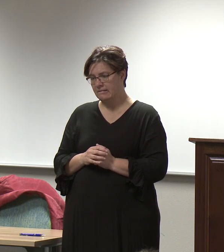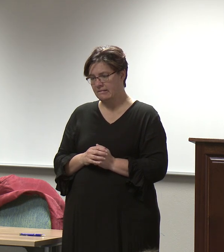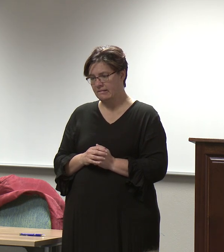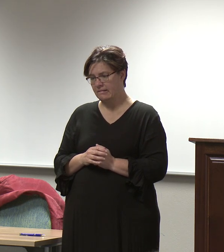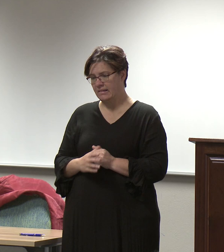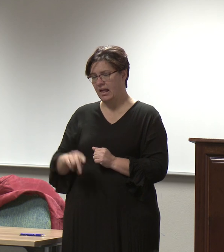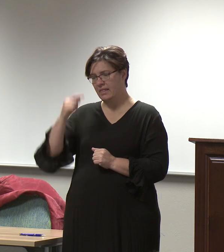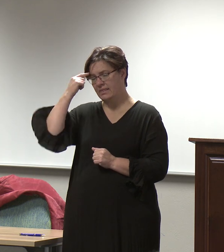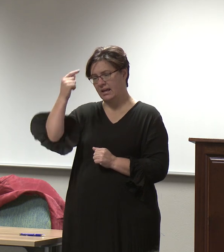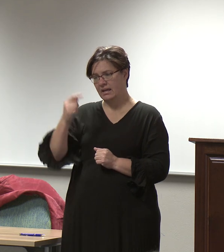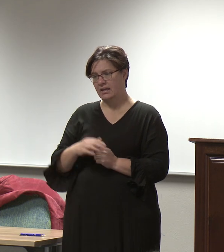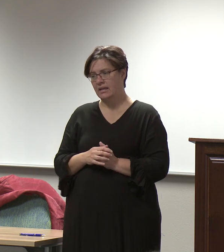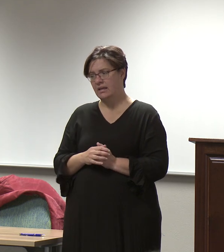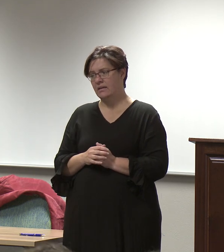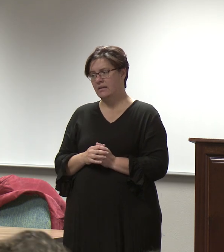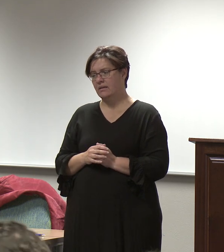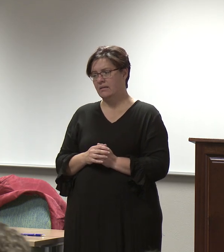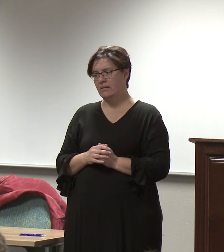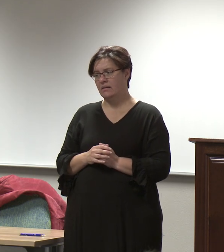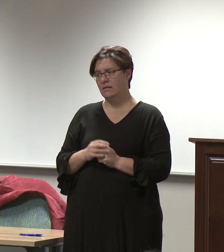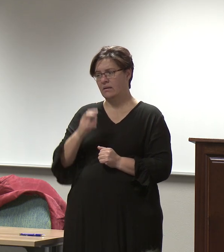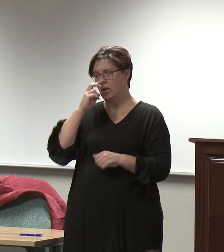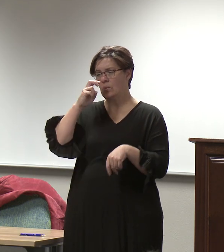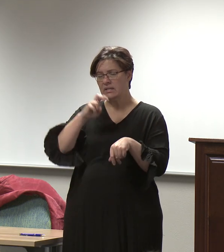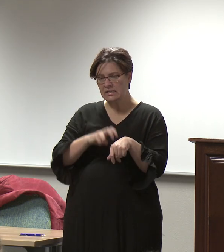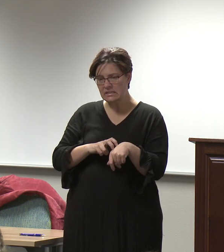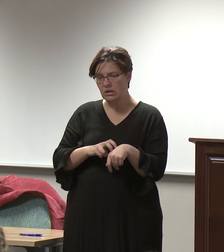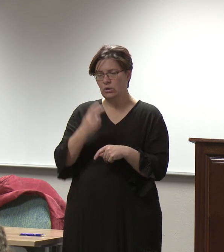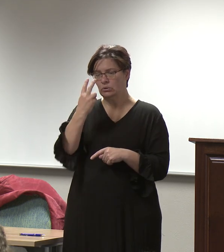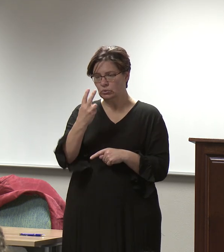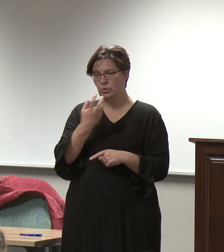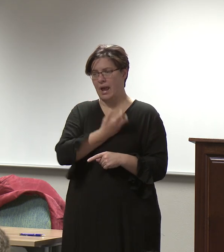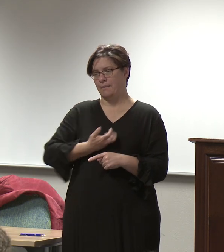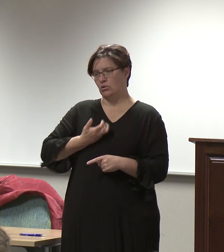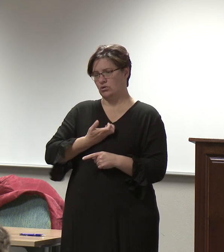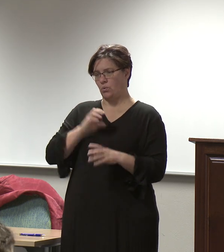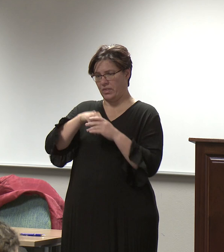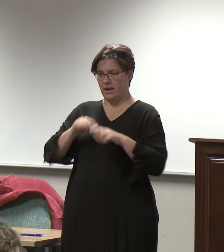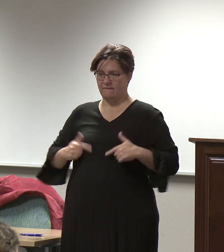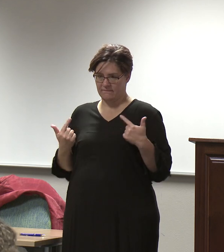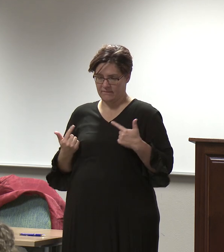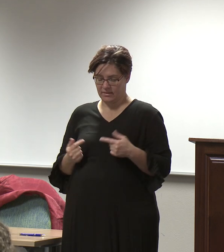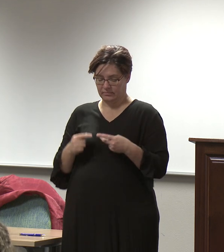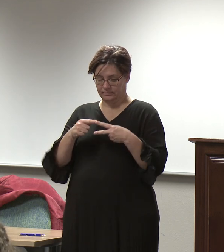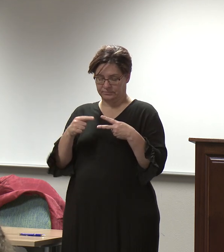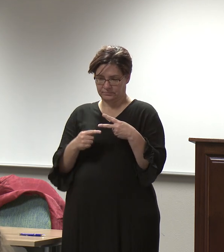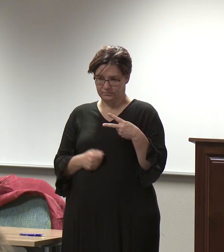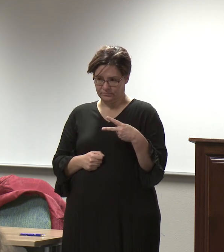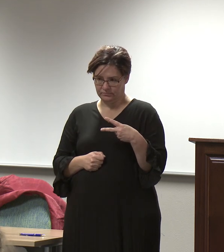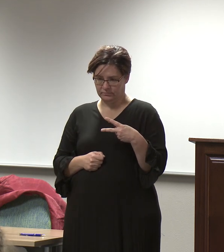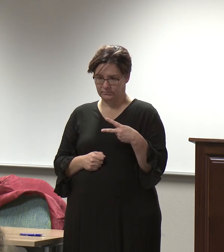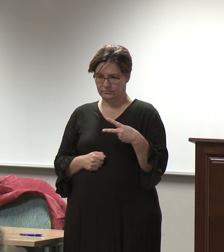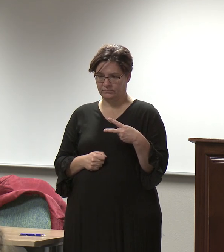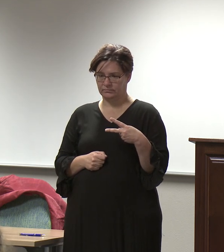I think that we need two basic emotions in life, particularly if